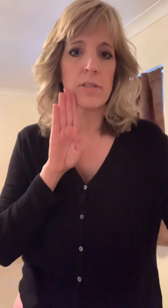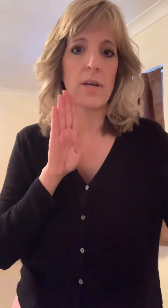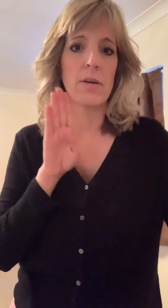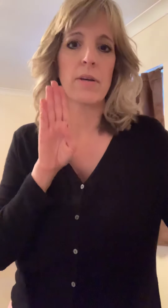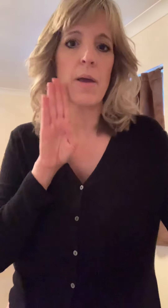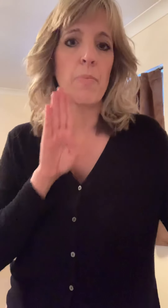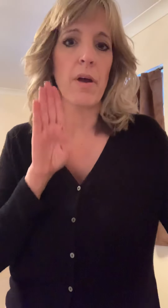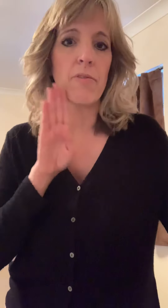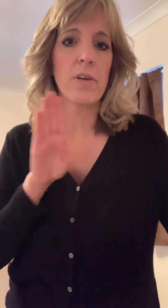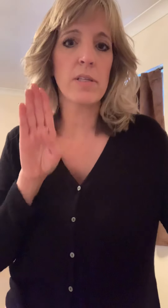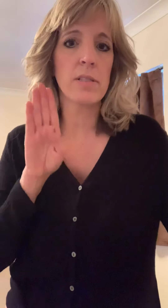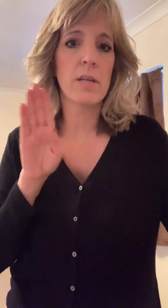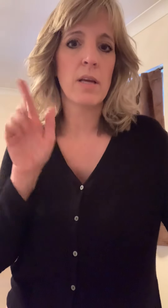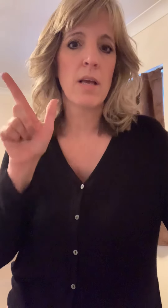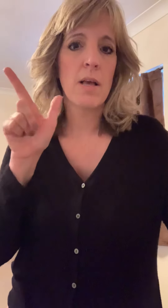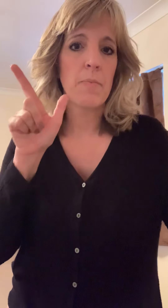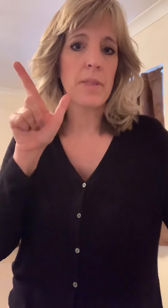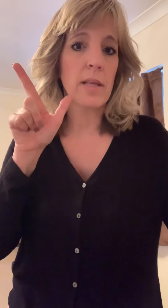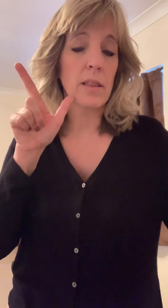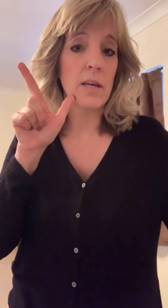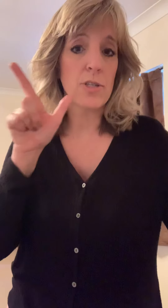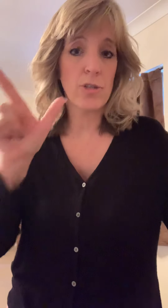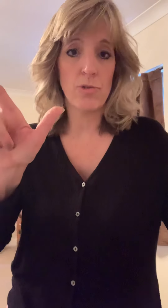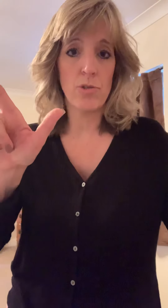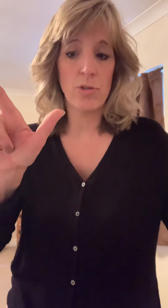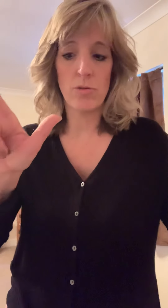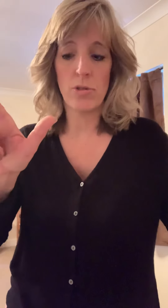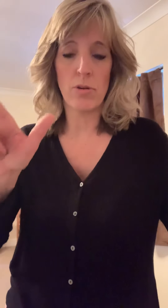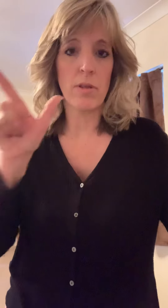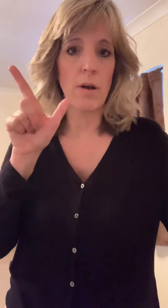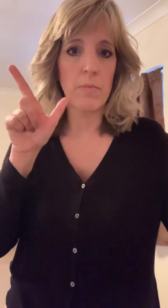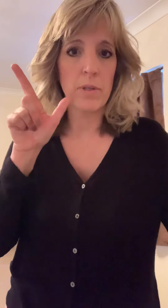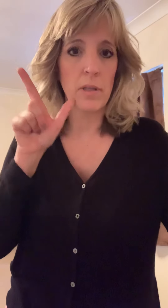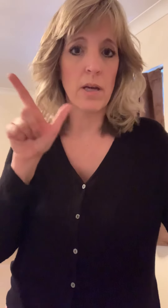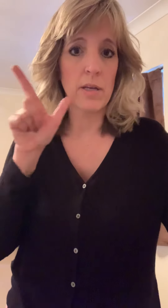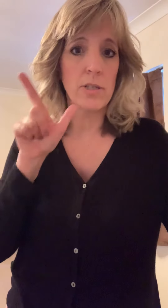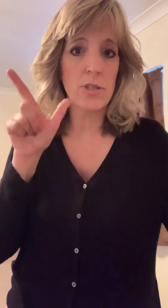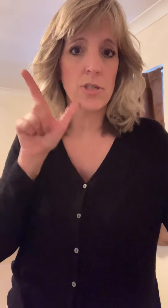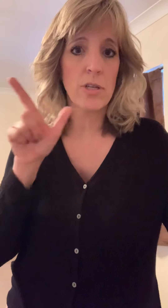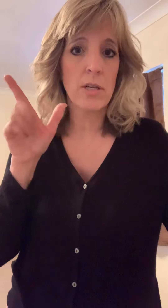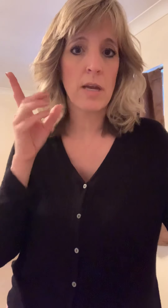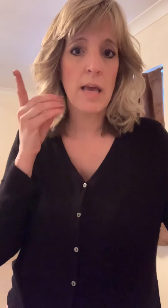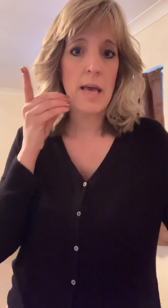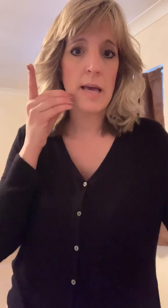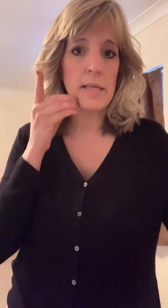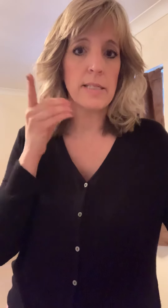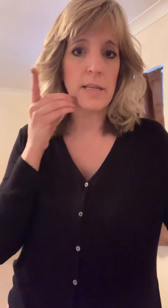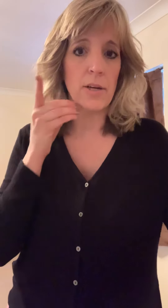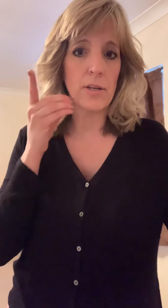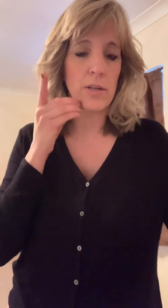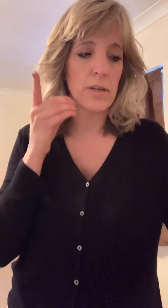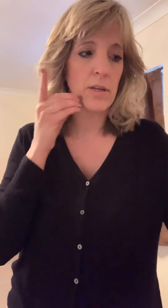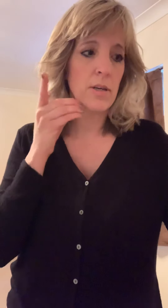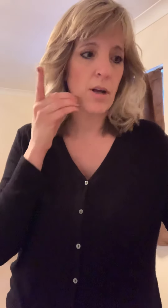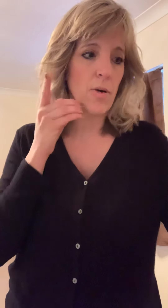there, okay? Breakfast. But then lunch, you do use your thumb. Lunch and dinner,